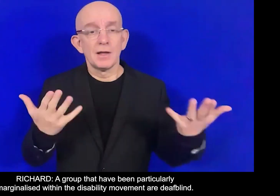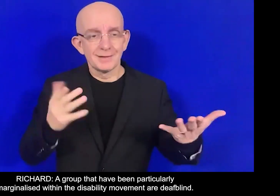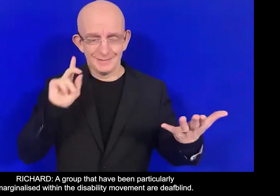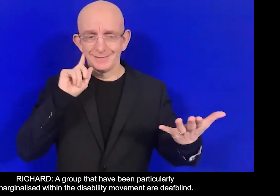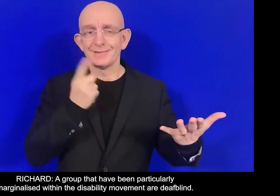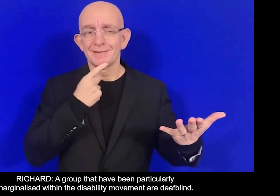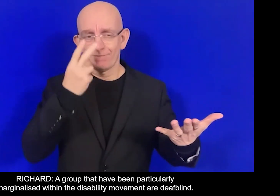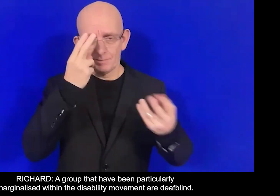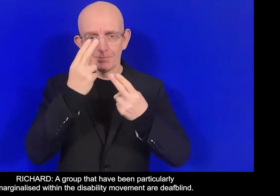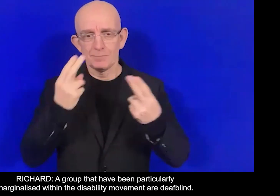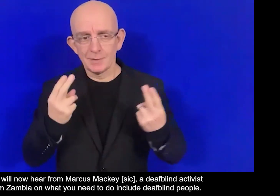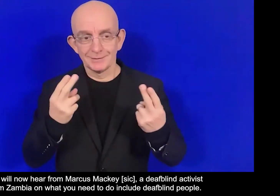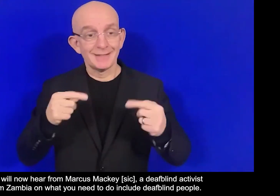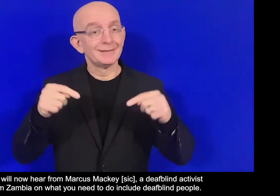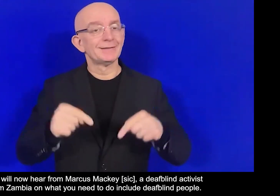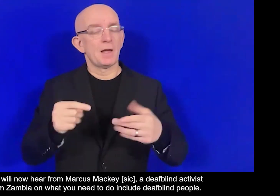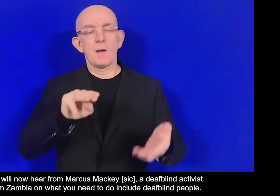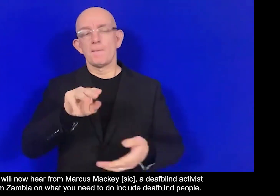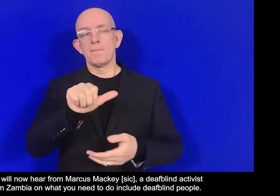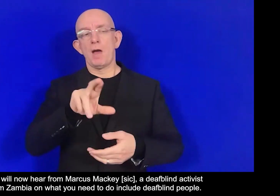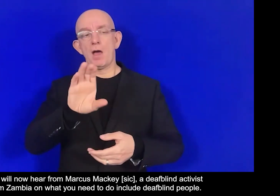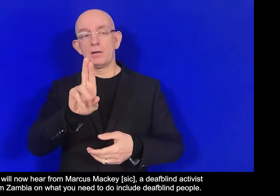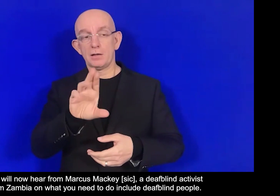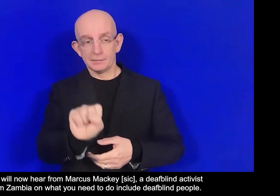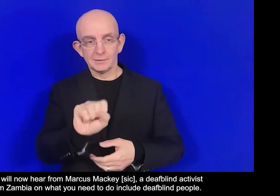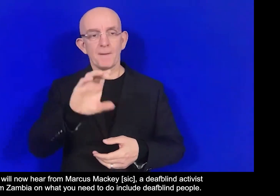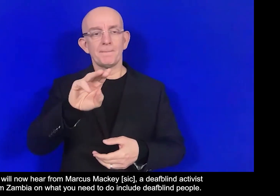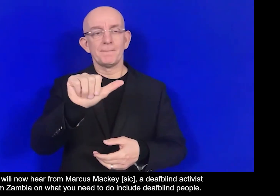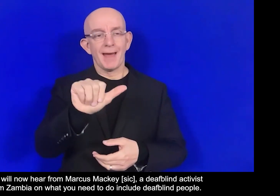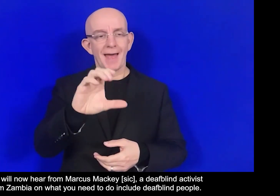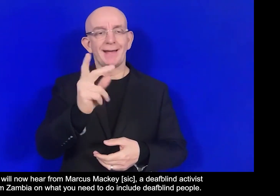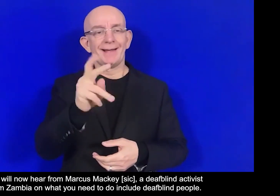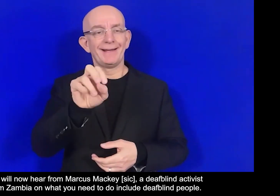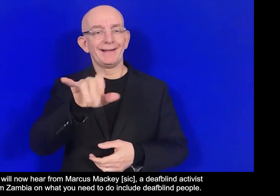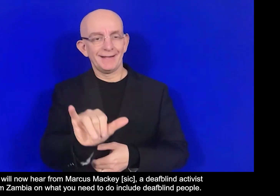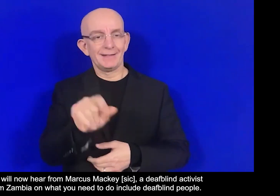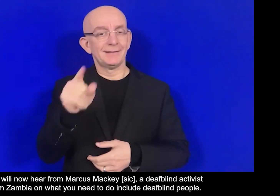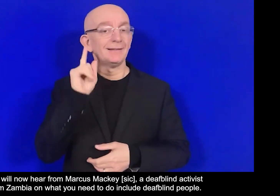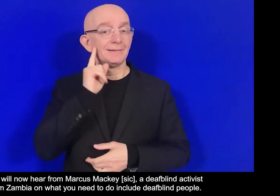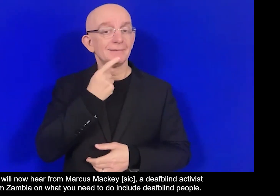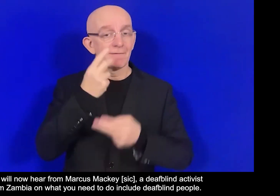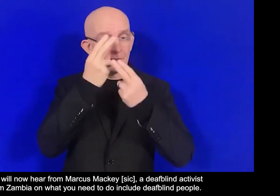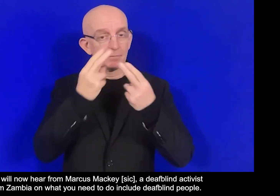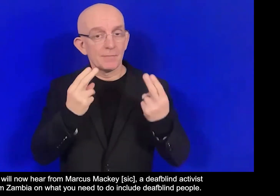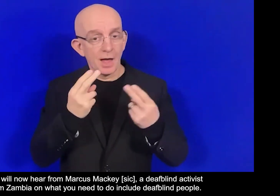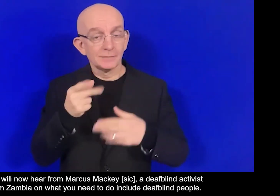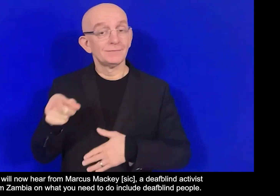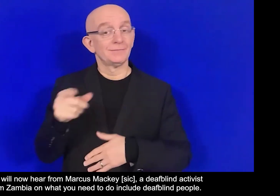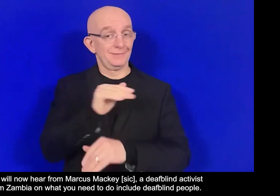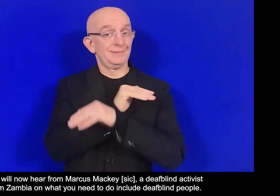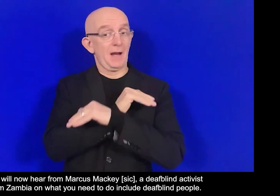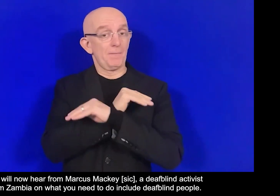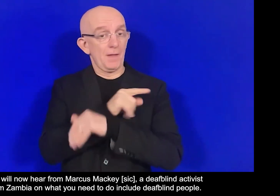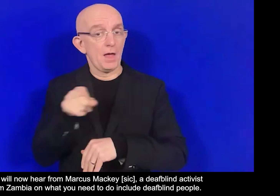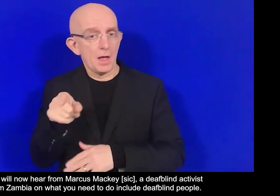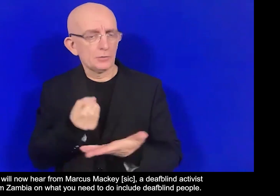deafblind. We will now hear from Marcus Mackey, a deafblind activist from Zambia, and what you need to do